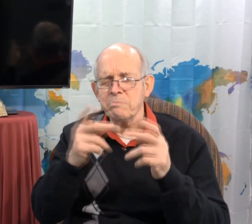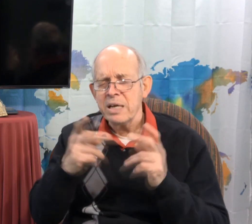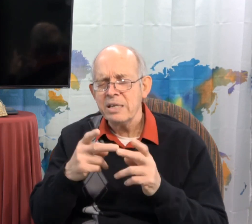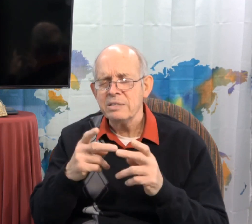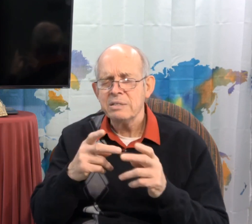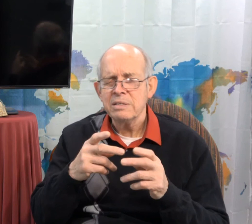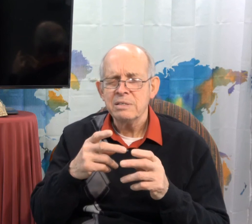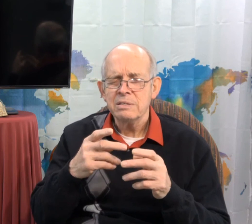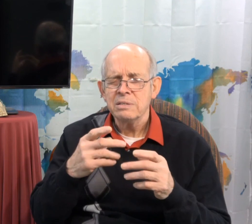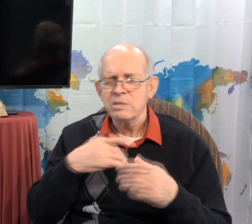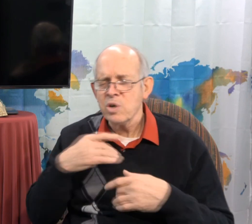bay serve.